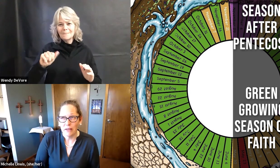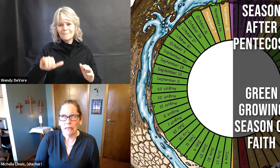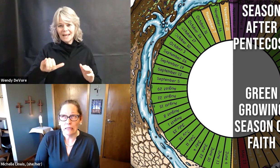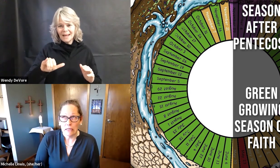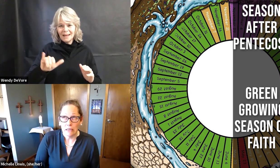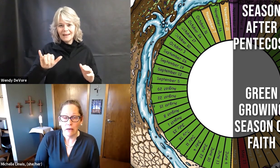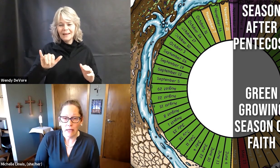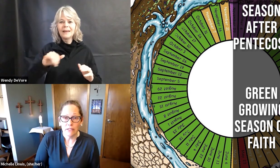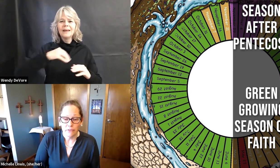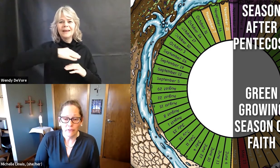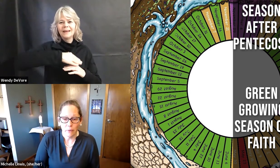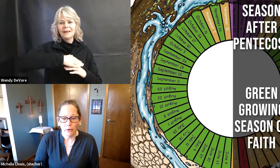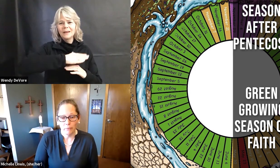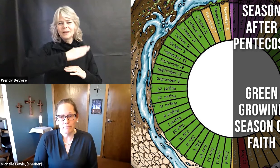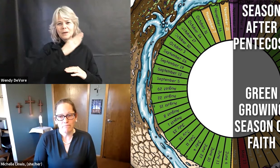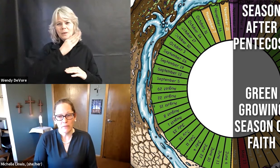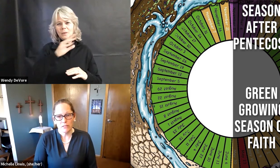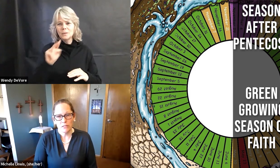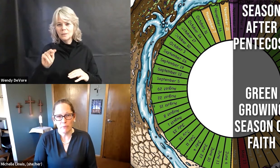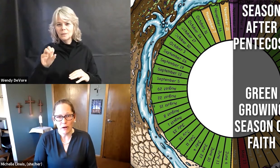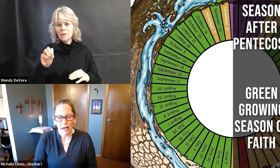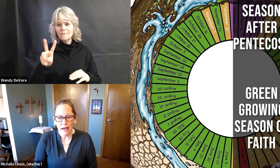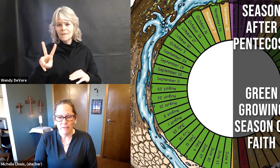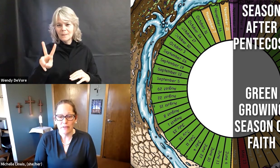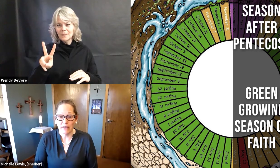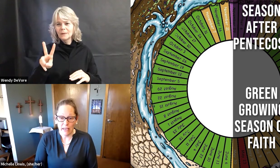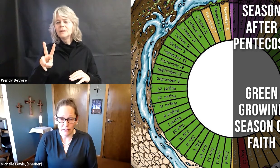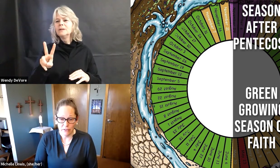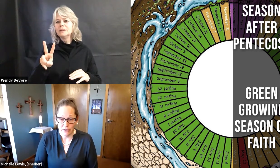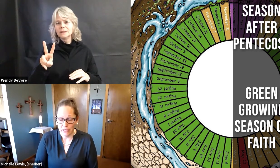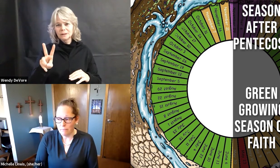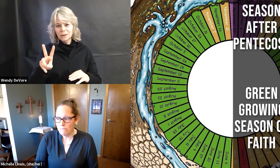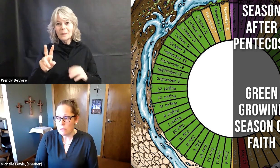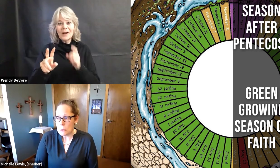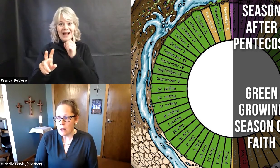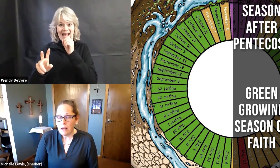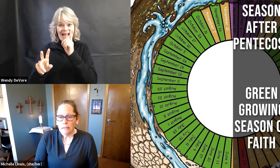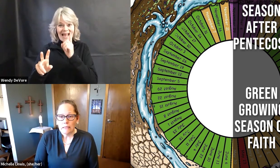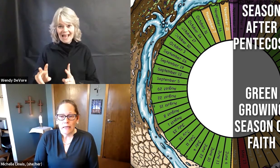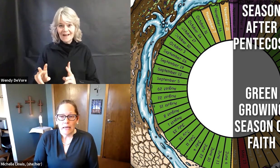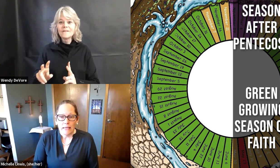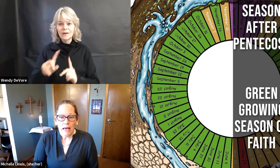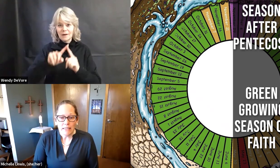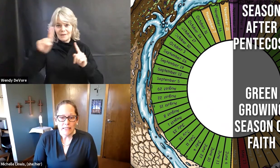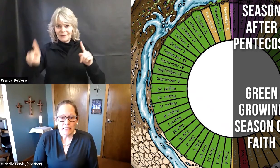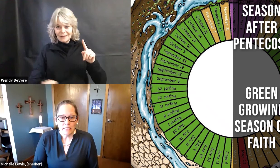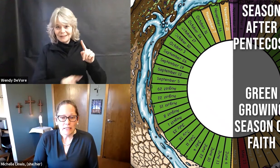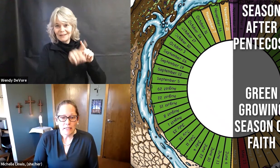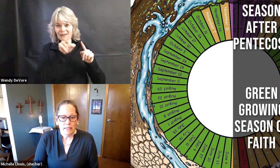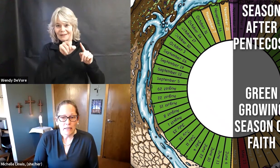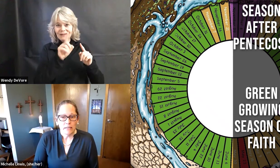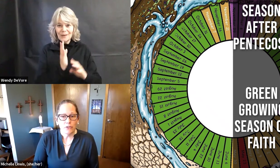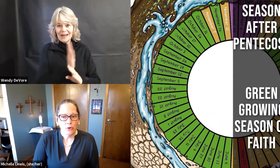about the end of November. So it's about half of the calendar year. And that